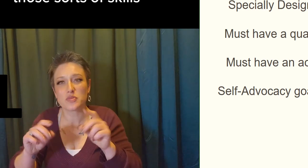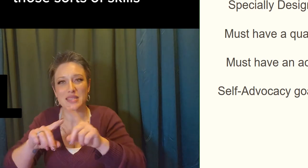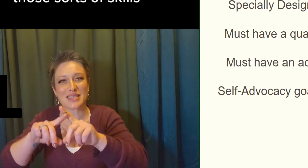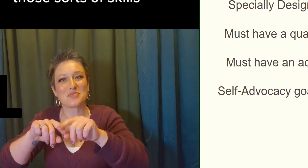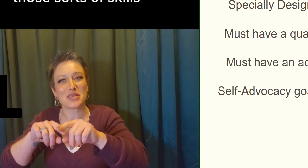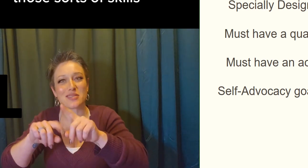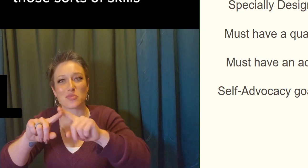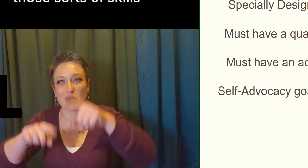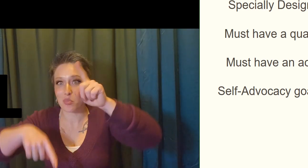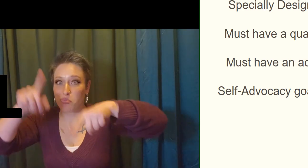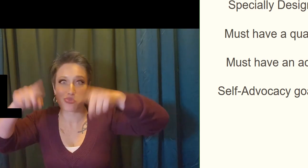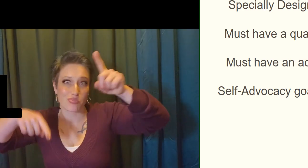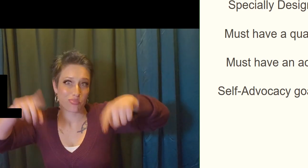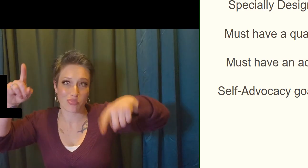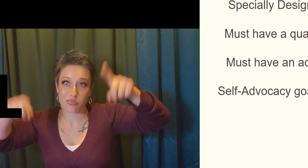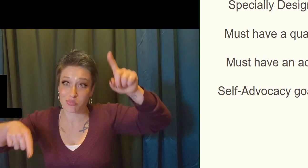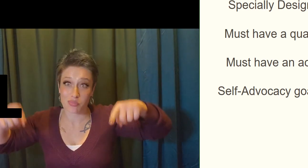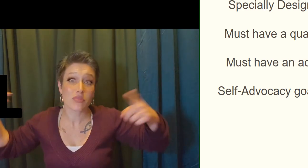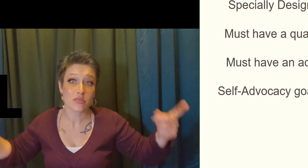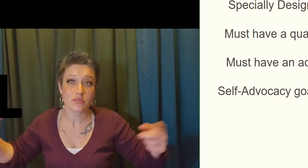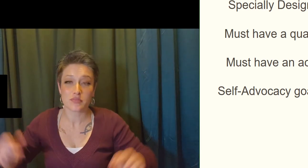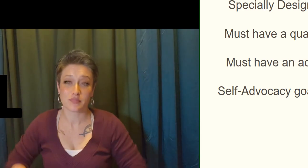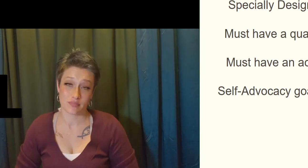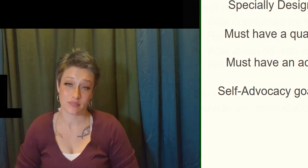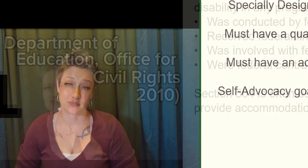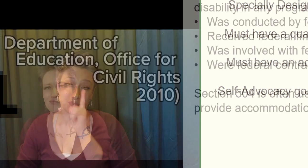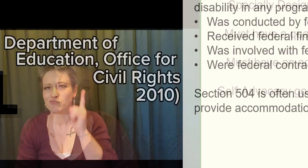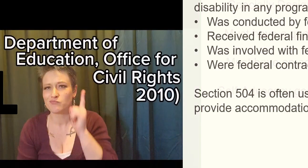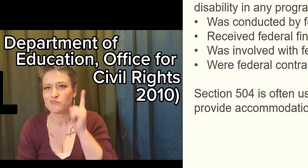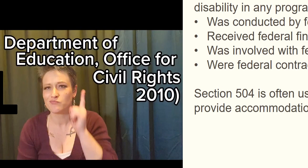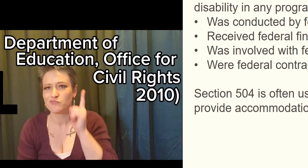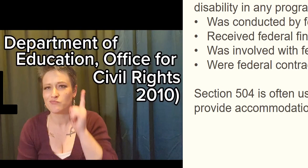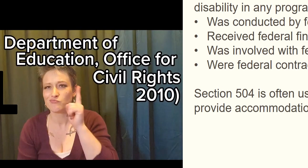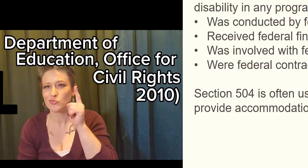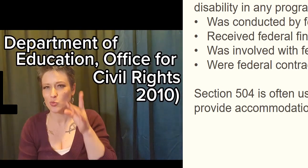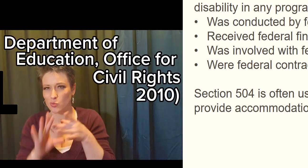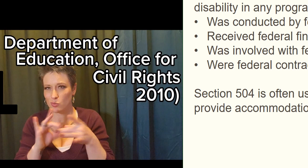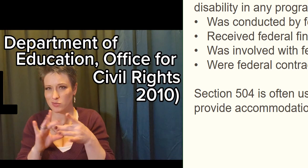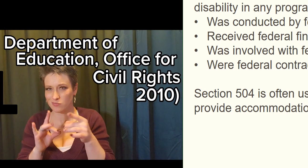of skills. So it depends all over.